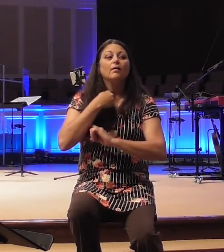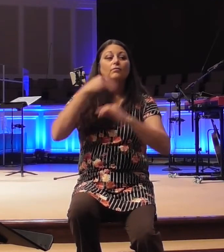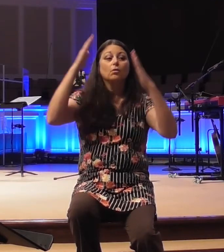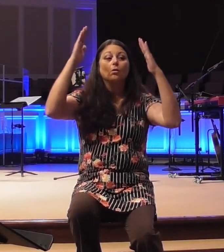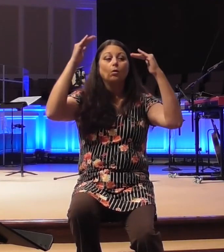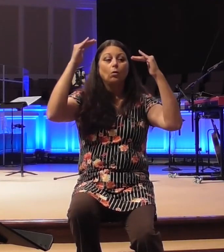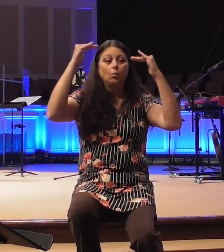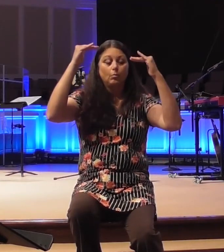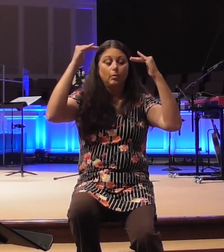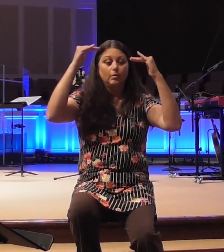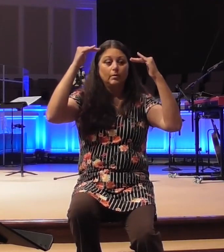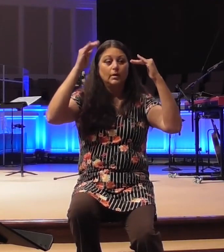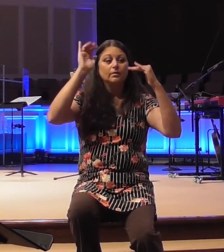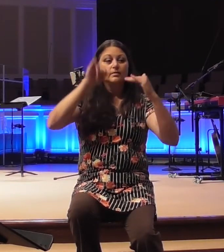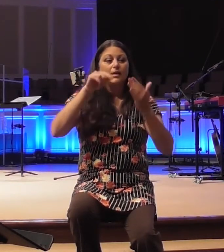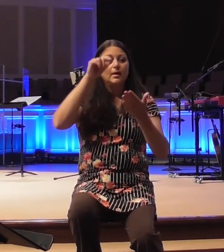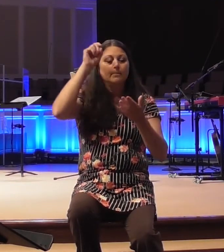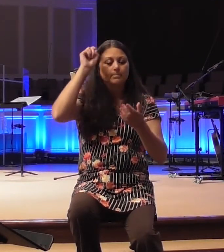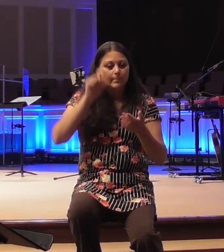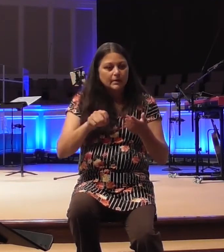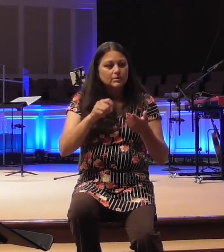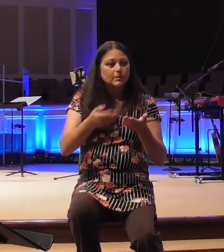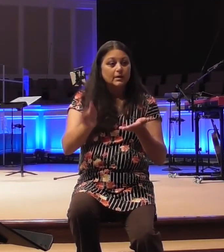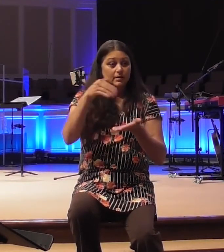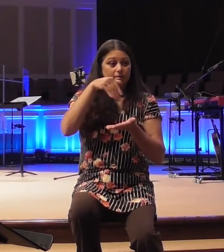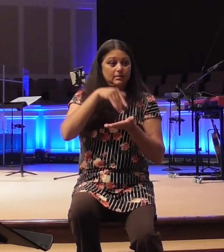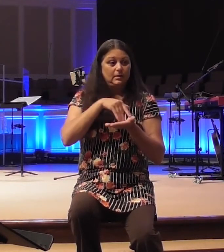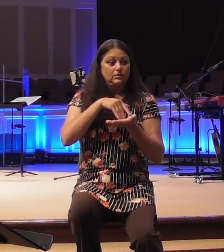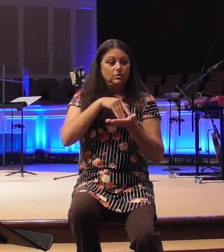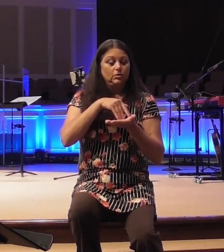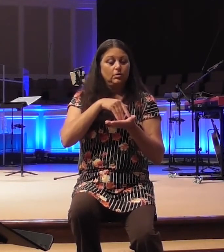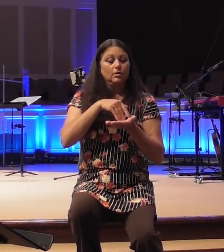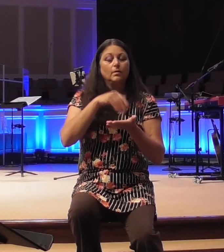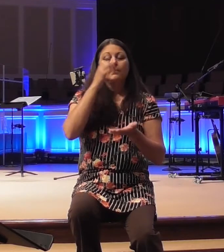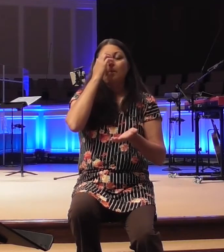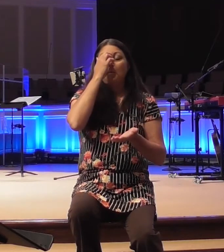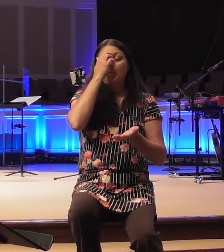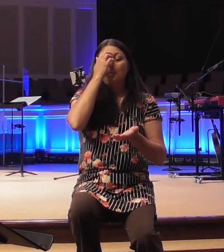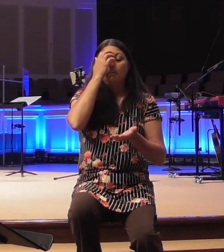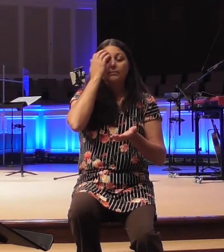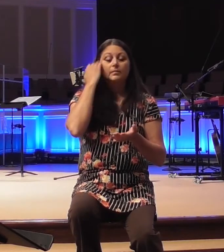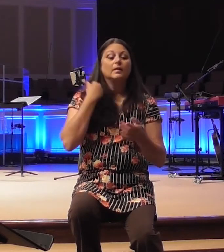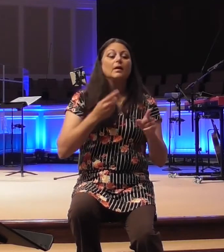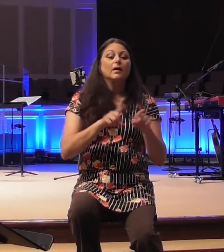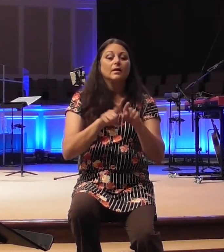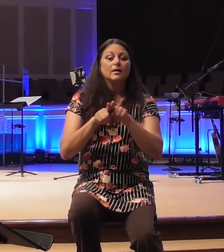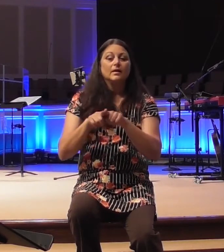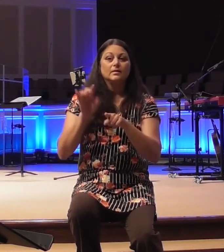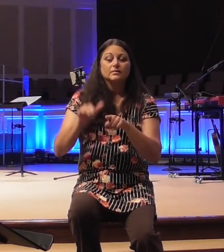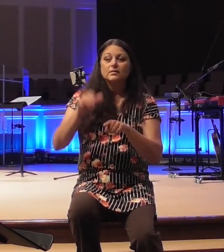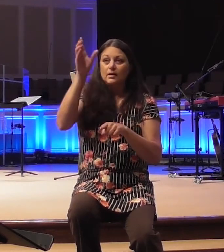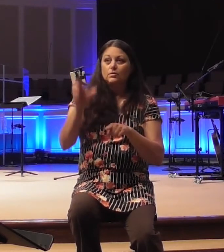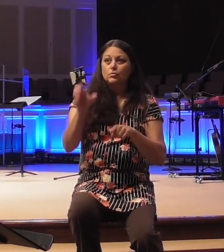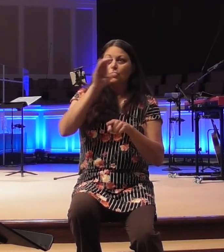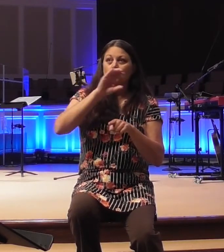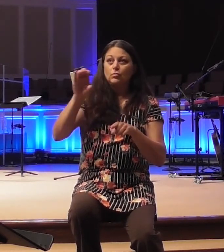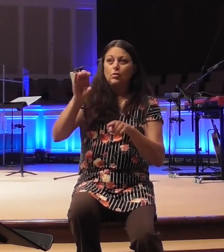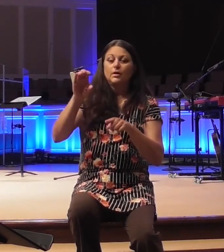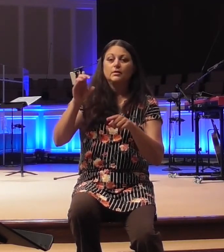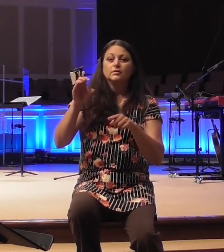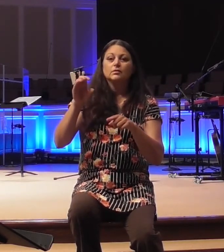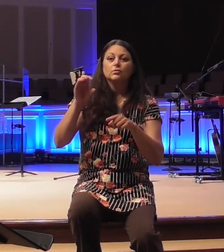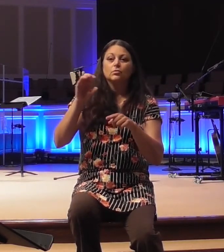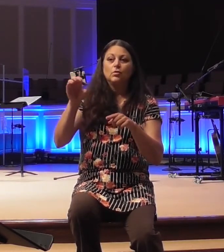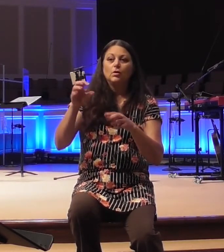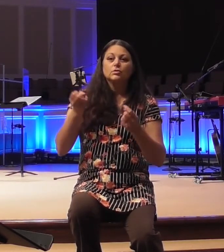Israel did, as that place of sacrifice looked forward to Calvary and what was done once for all, not